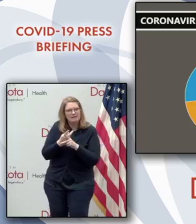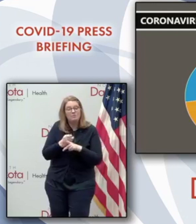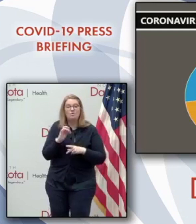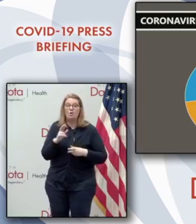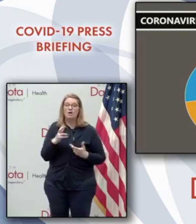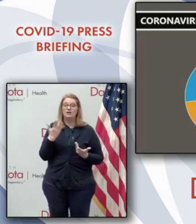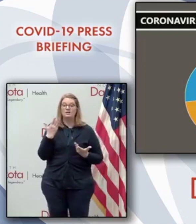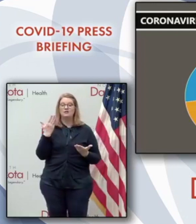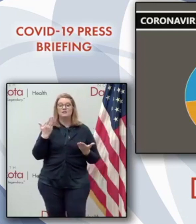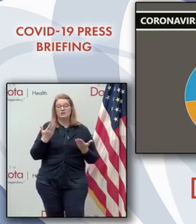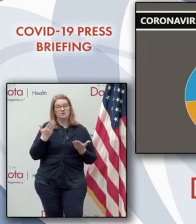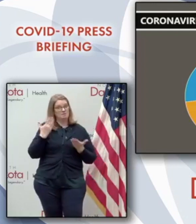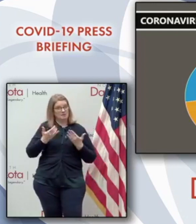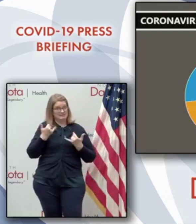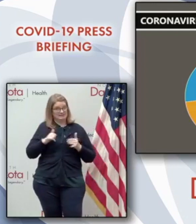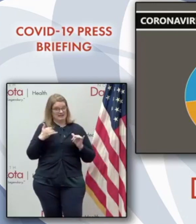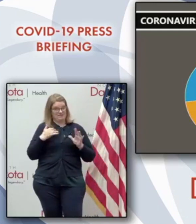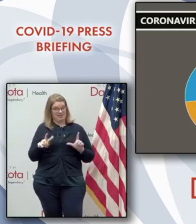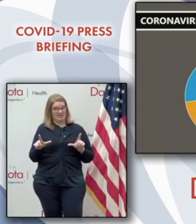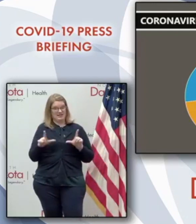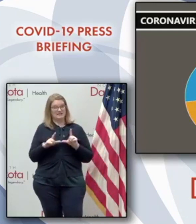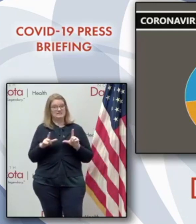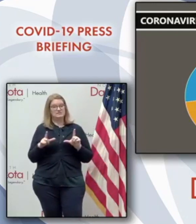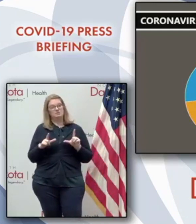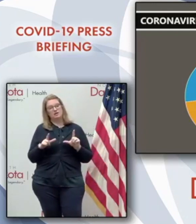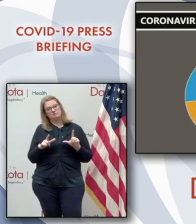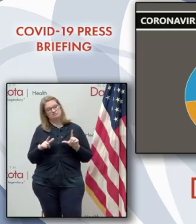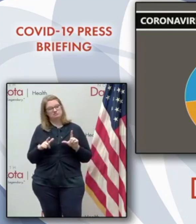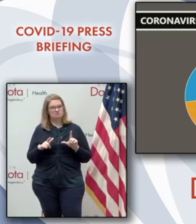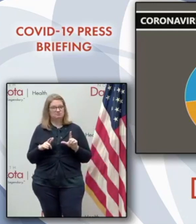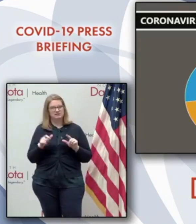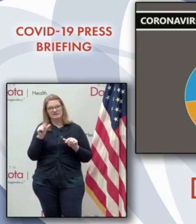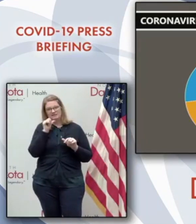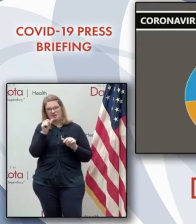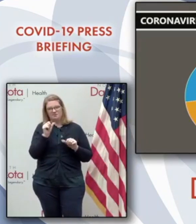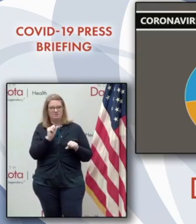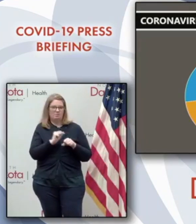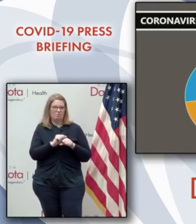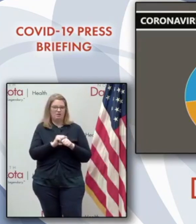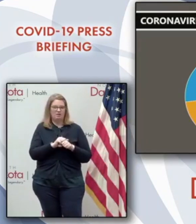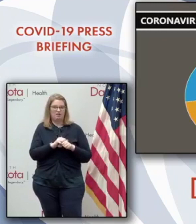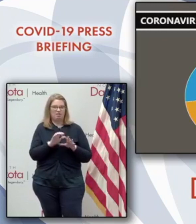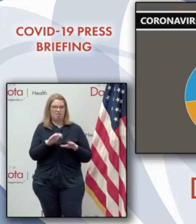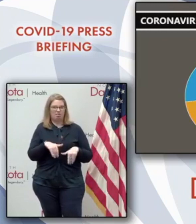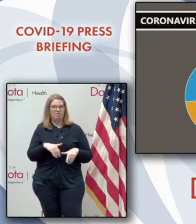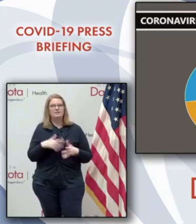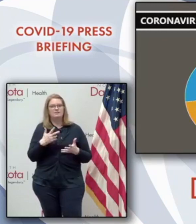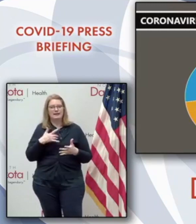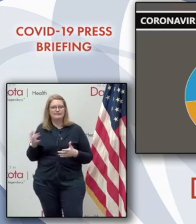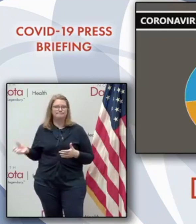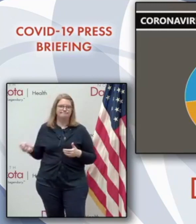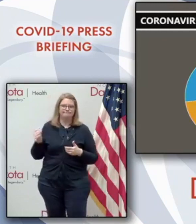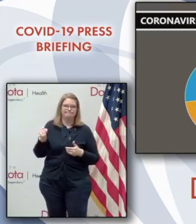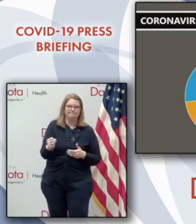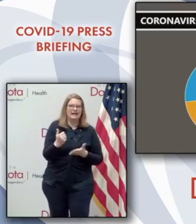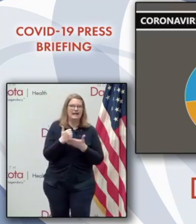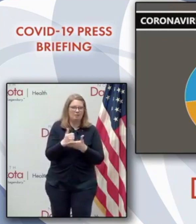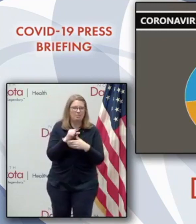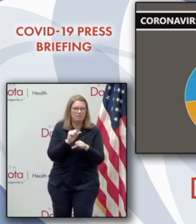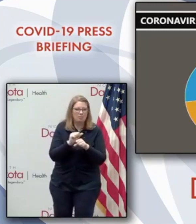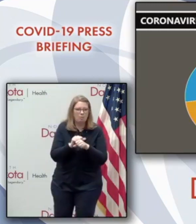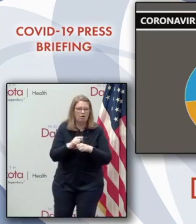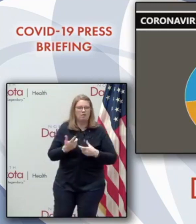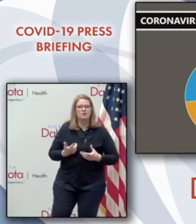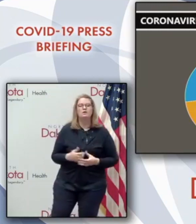who may still have a license but haven't been actively on the front lines. This may help them with that. So again,